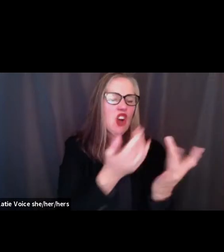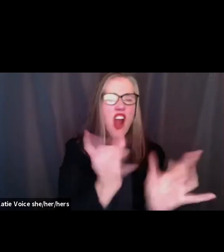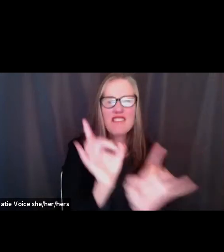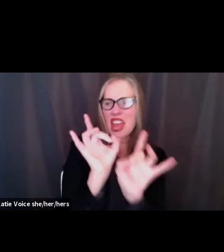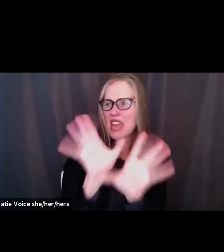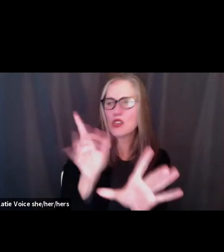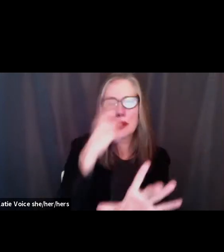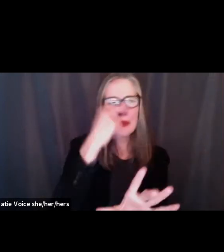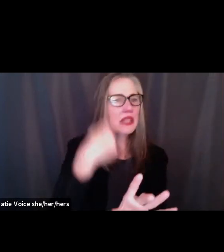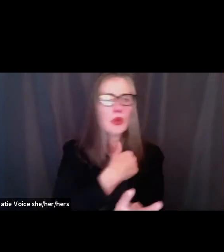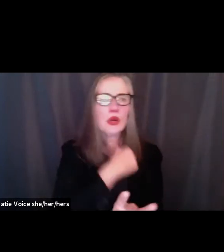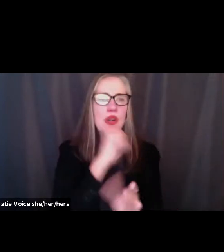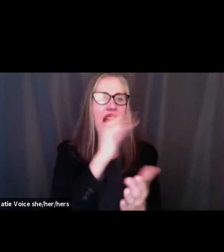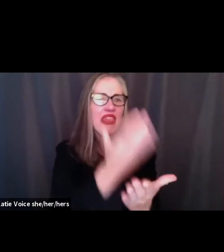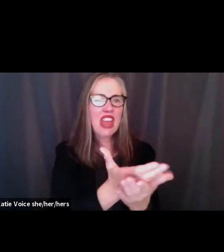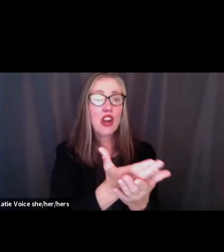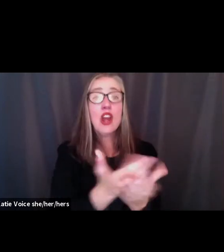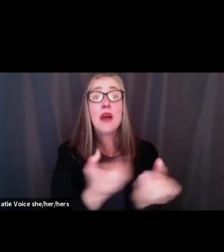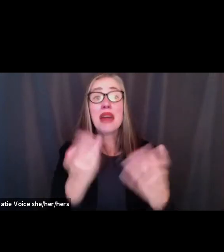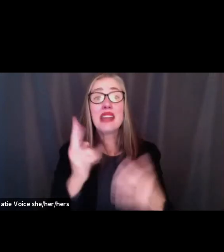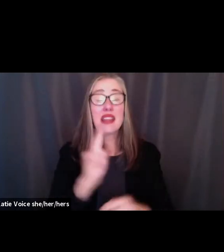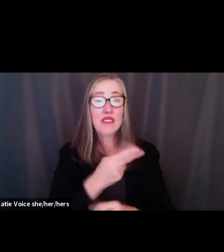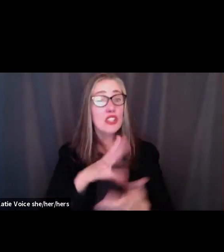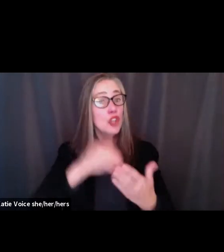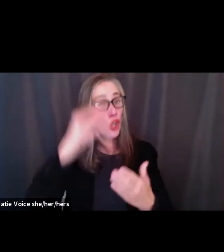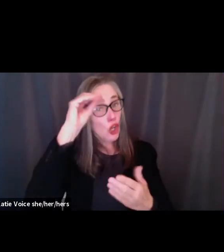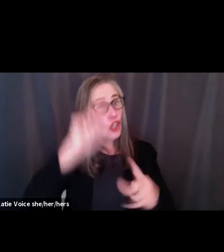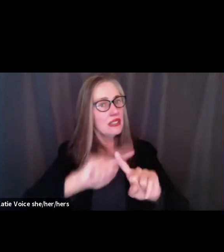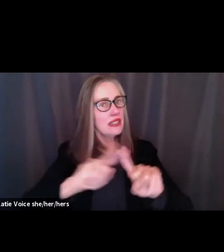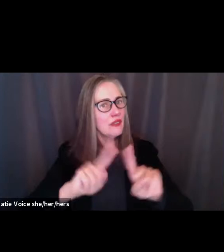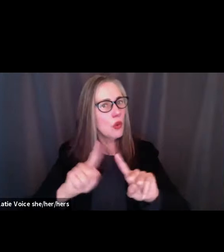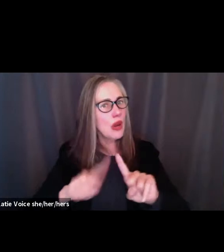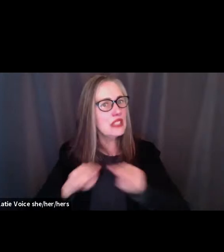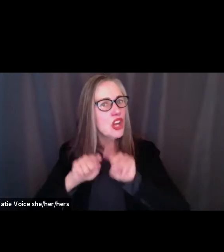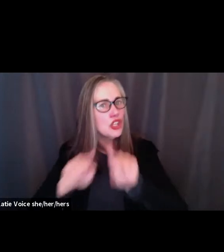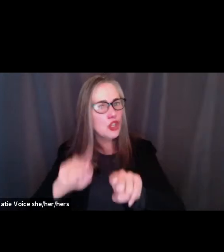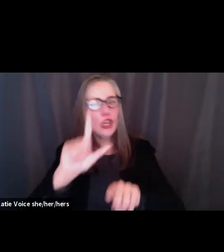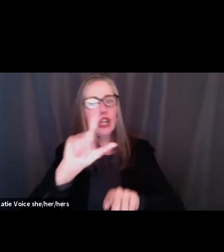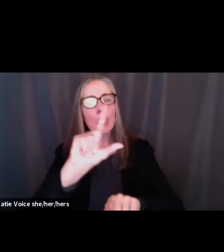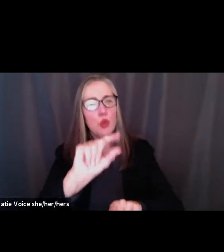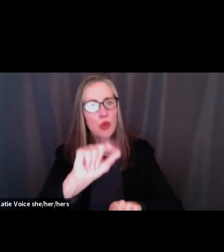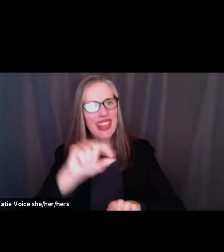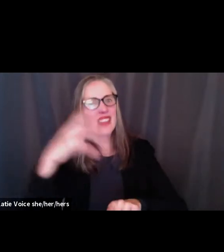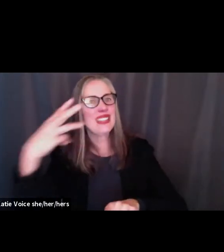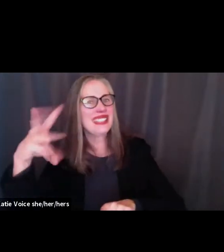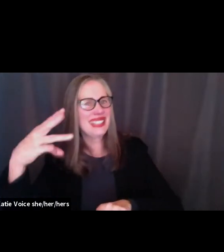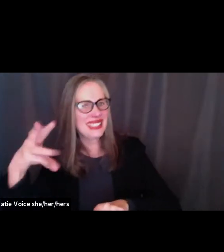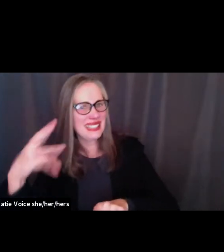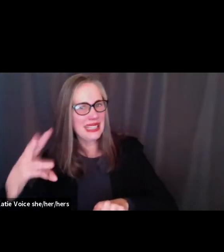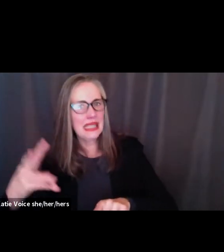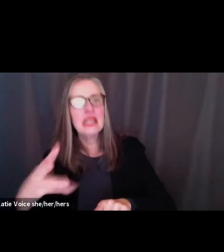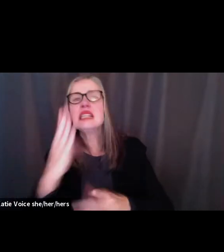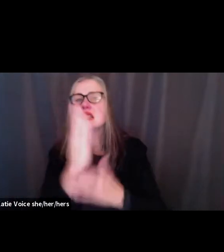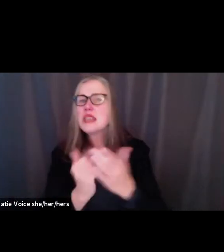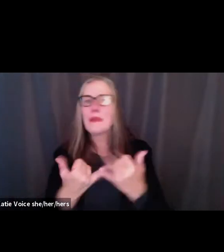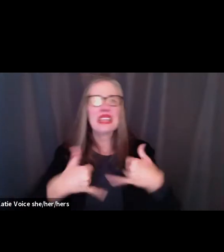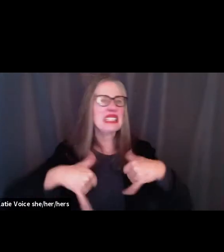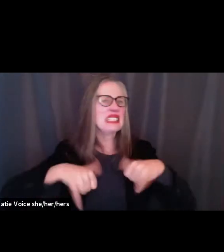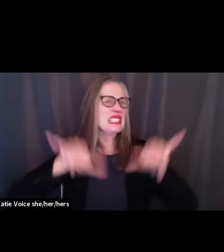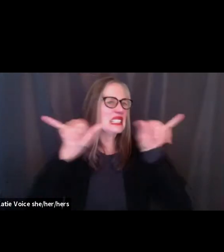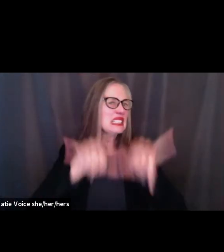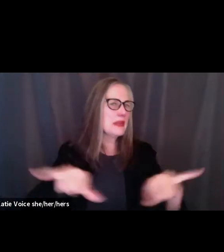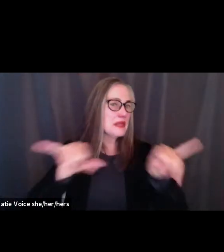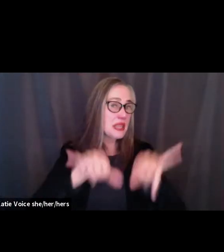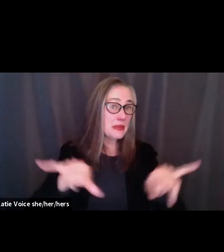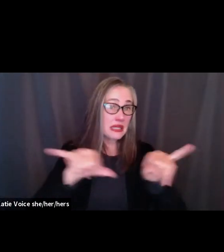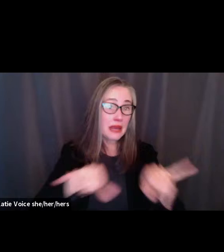think for a lot of us, we learned a lot in different ways from 2016. However, Alpaca. some things are still the same, and we